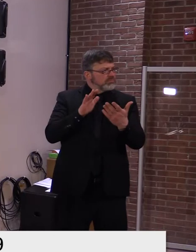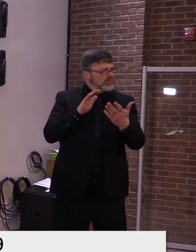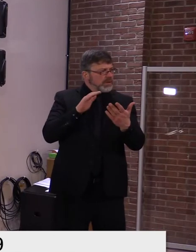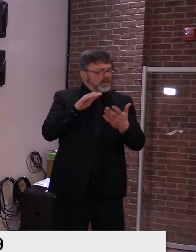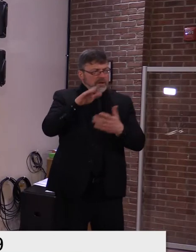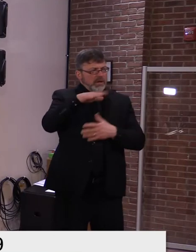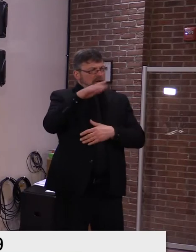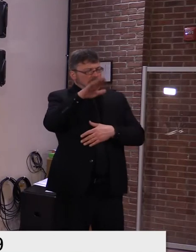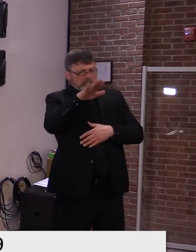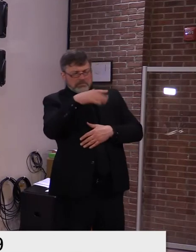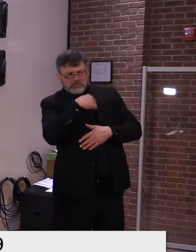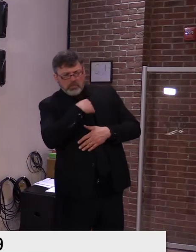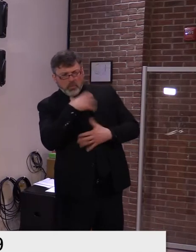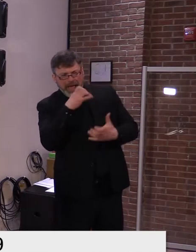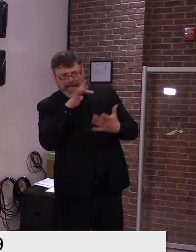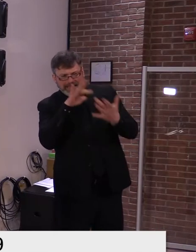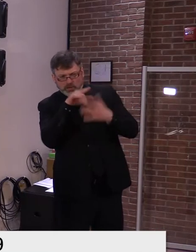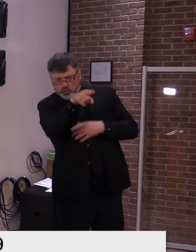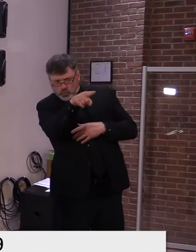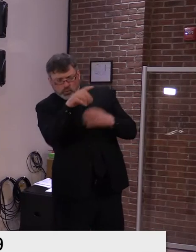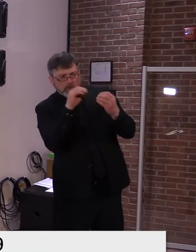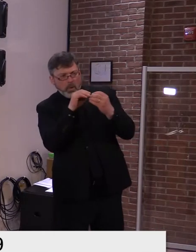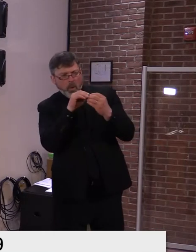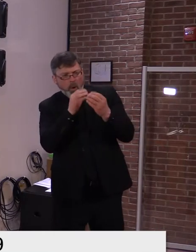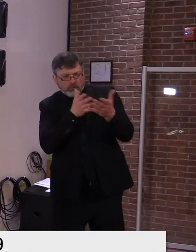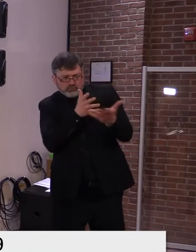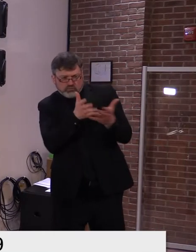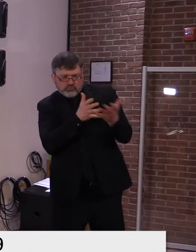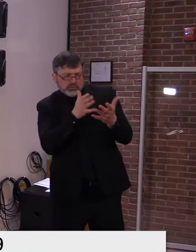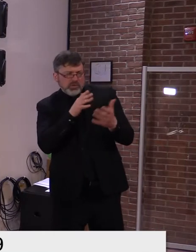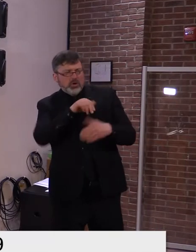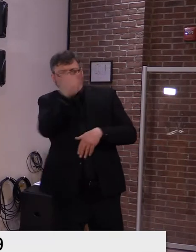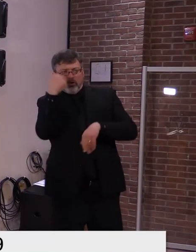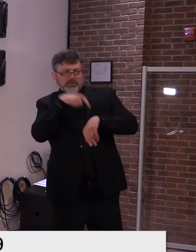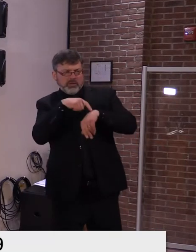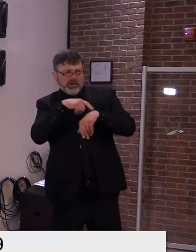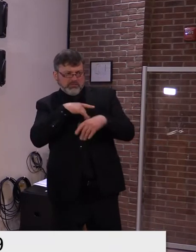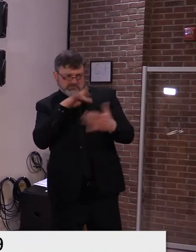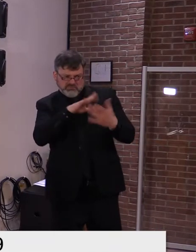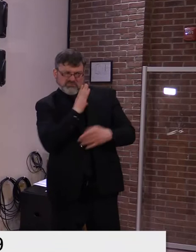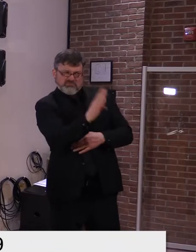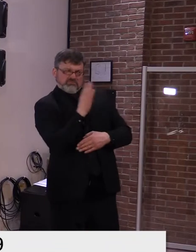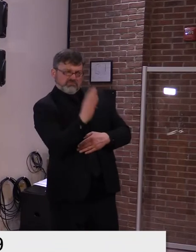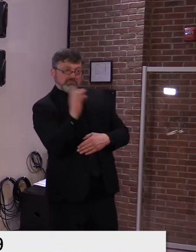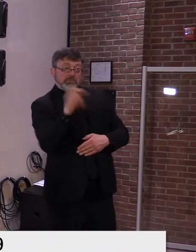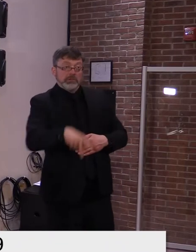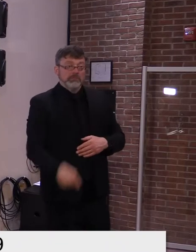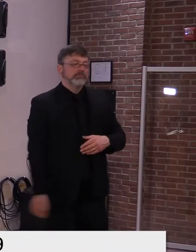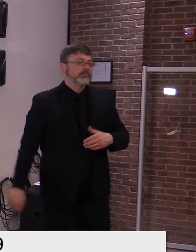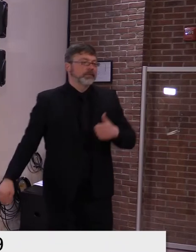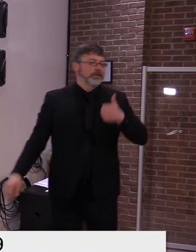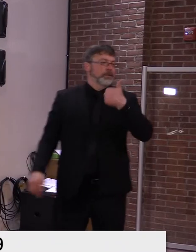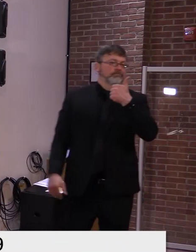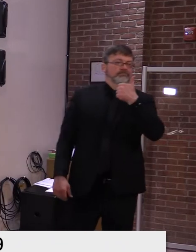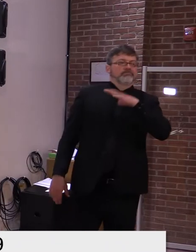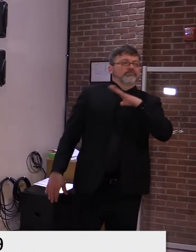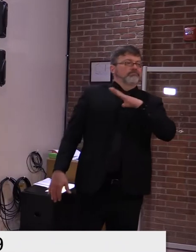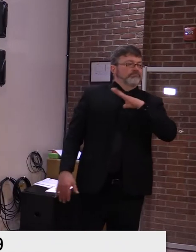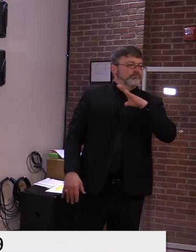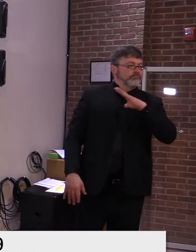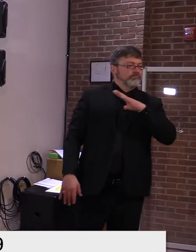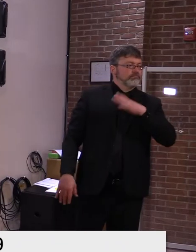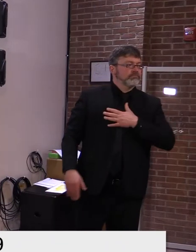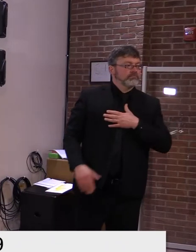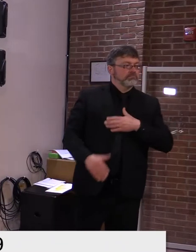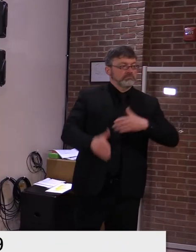Thank you. Another logistical issue, people who have a change in circumstance between their first and second shot, say they have to